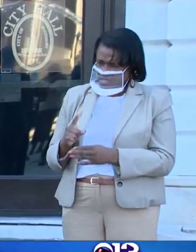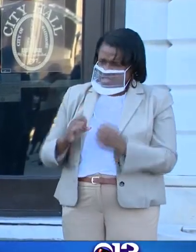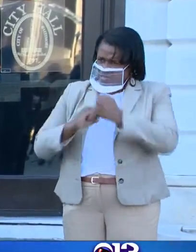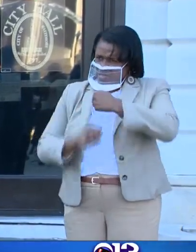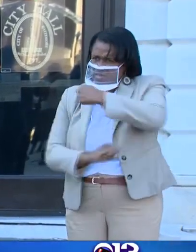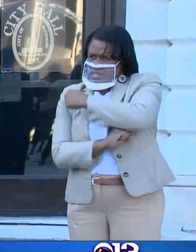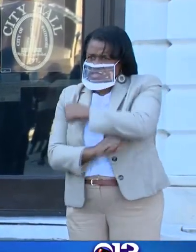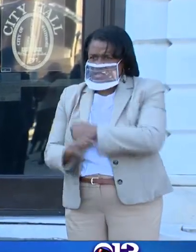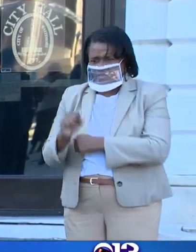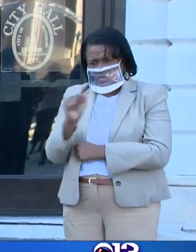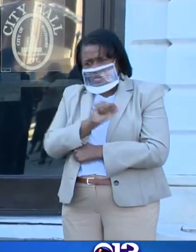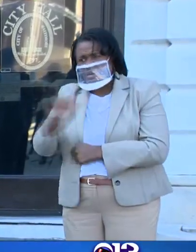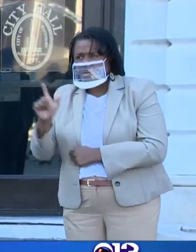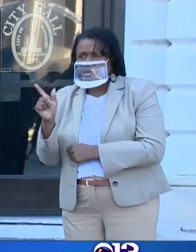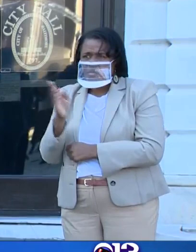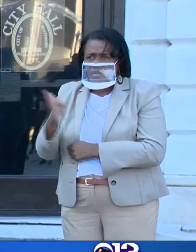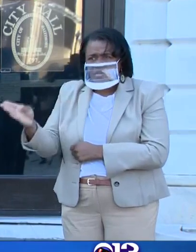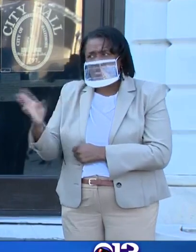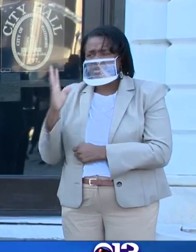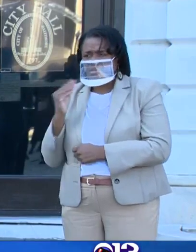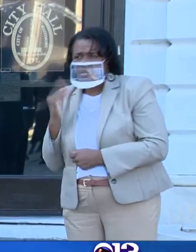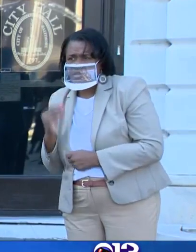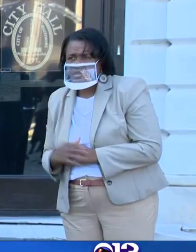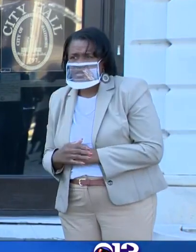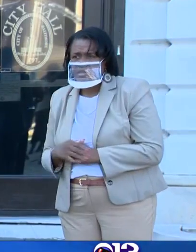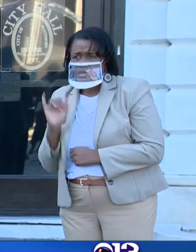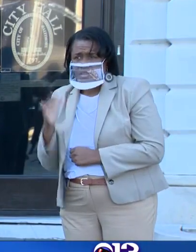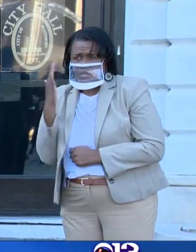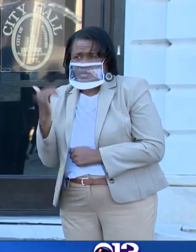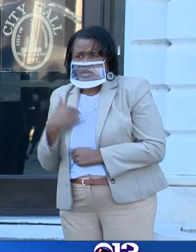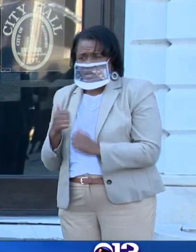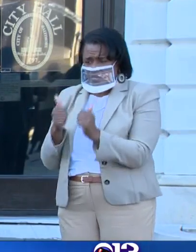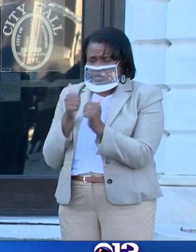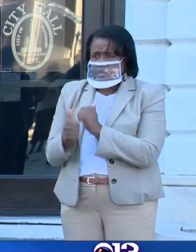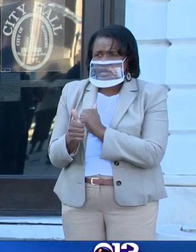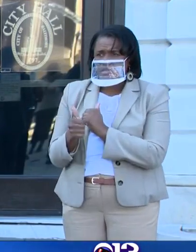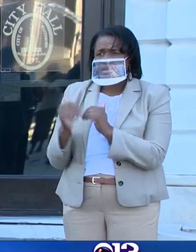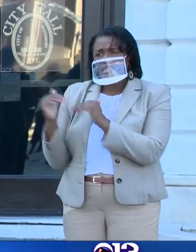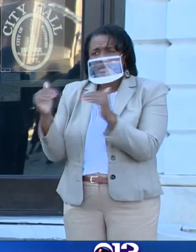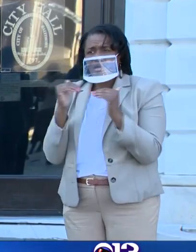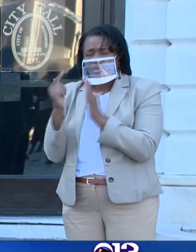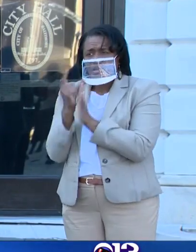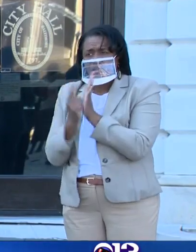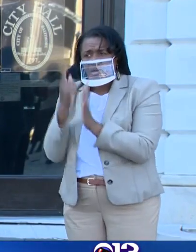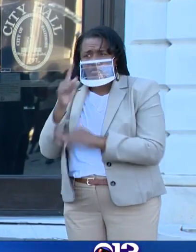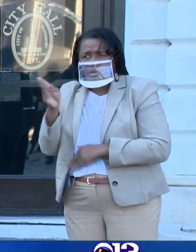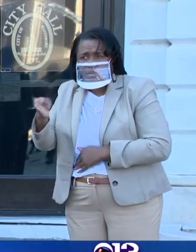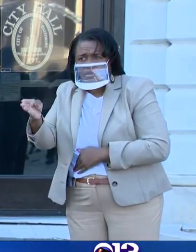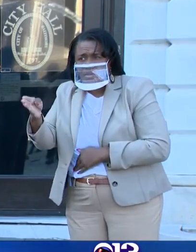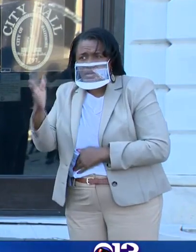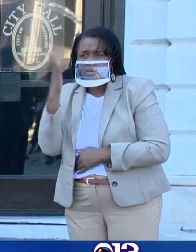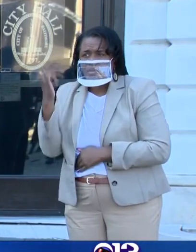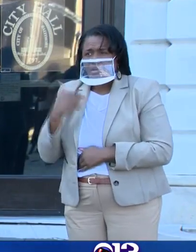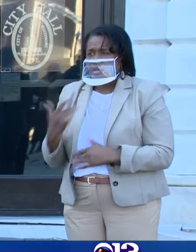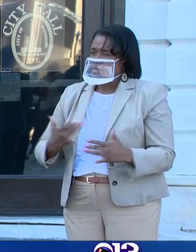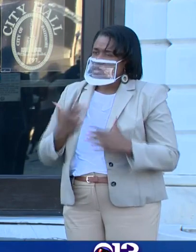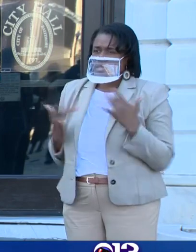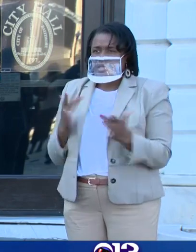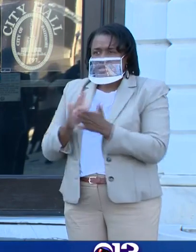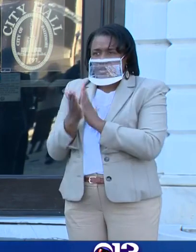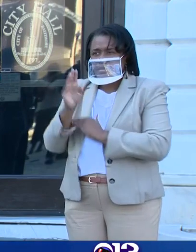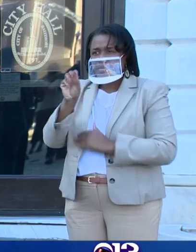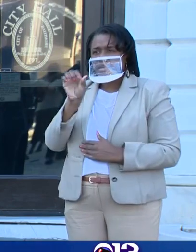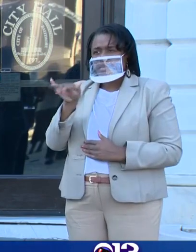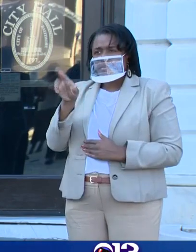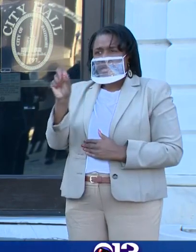many Baltimoreans face today. It is why I passed Baltimore's equity law and why I am excited to be the mayor who has to